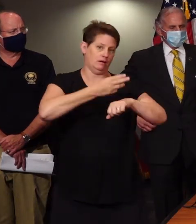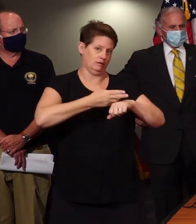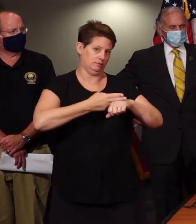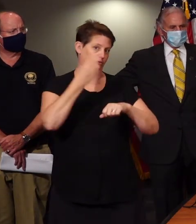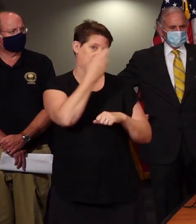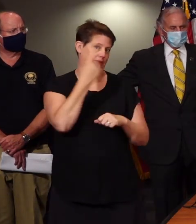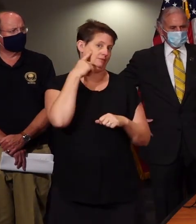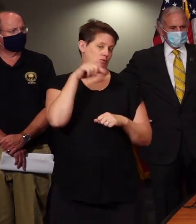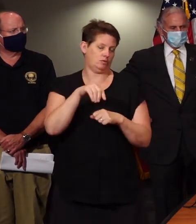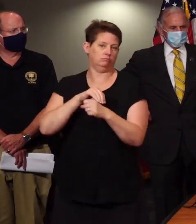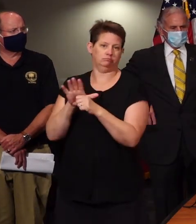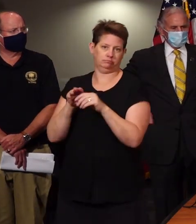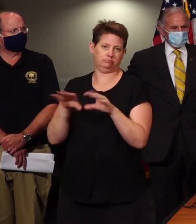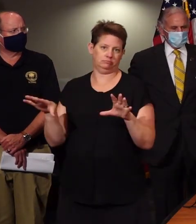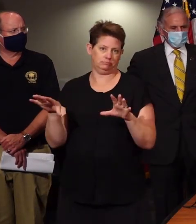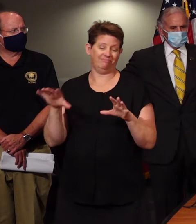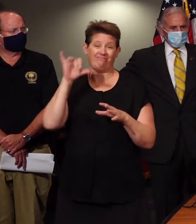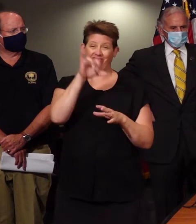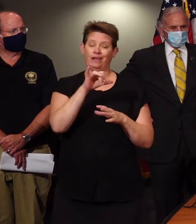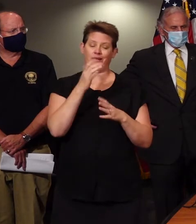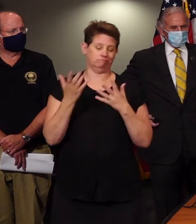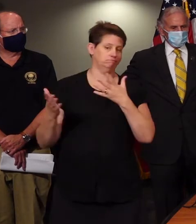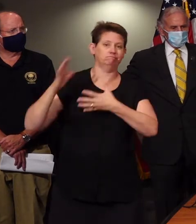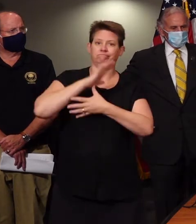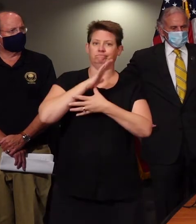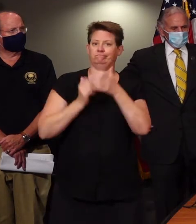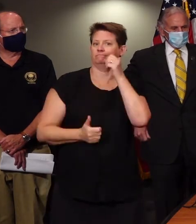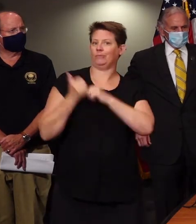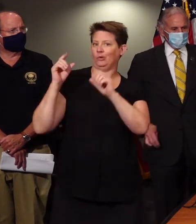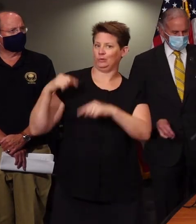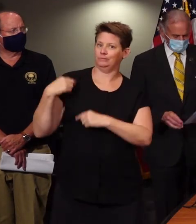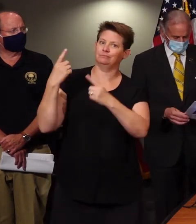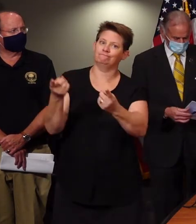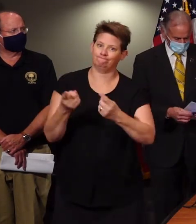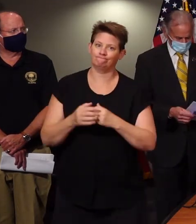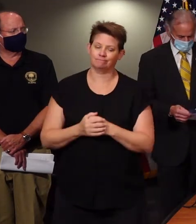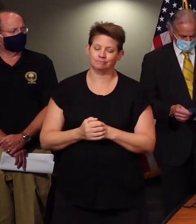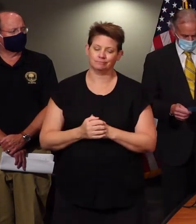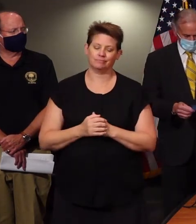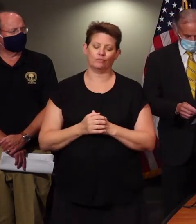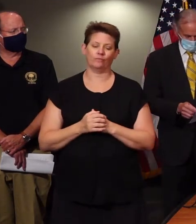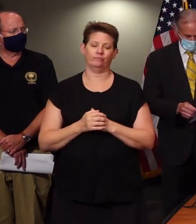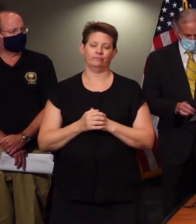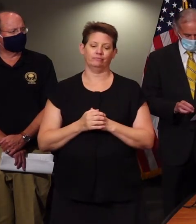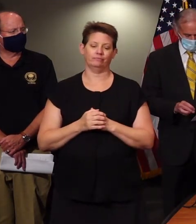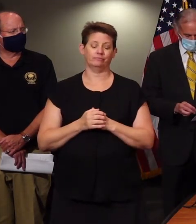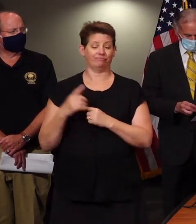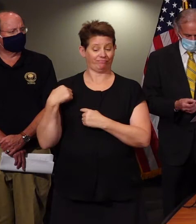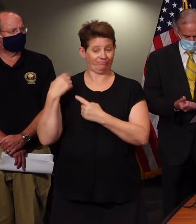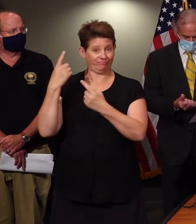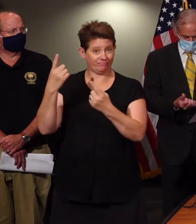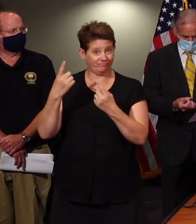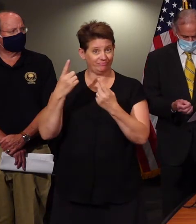COVID-19 infections. That's also a record high. With cases continuing at this level daily,